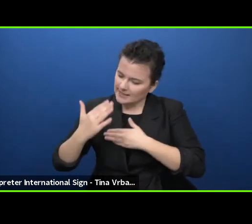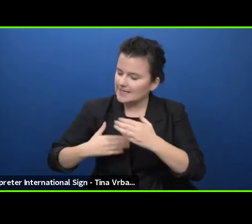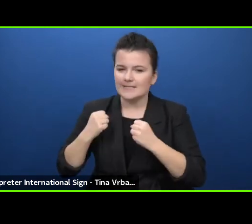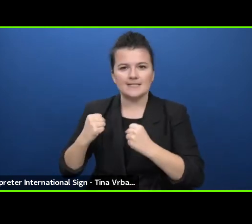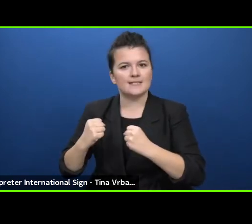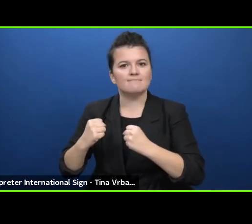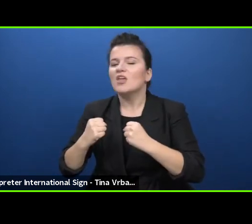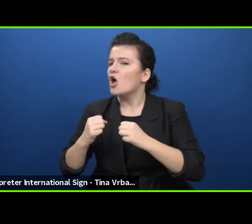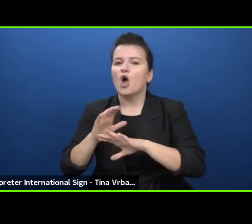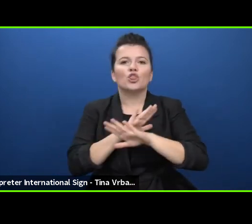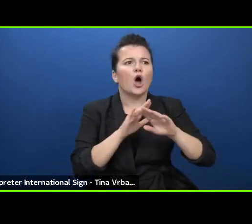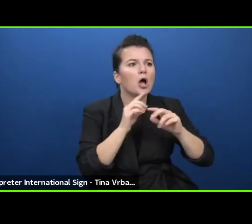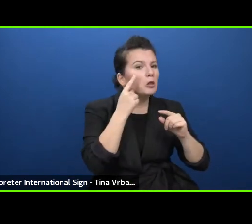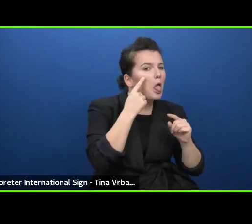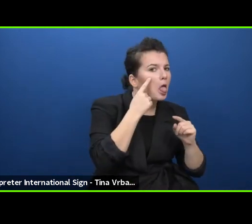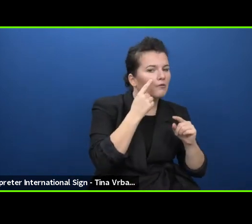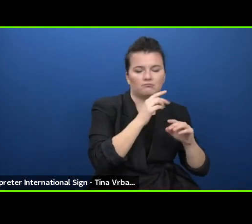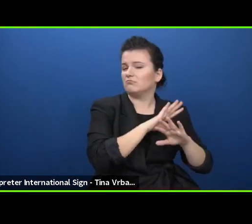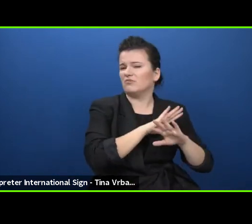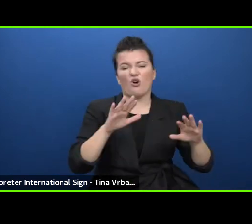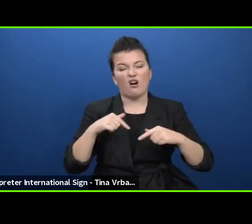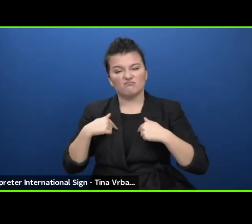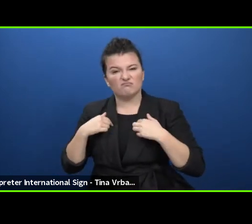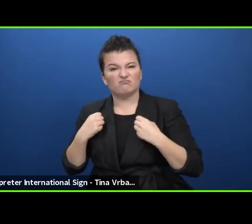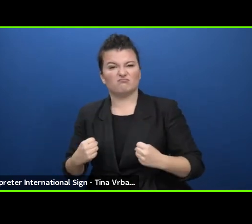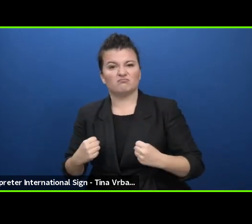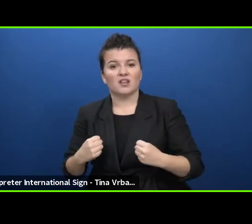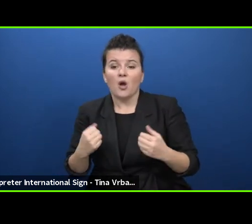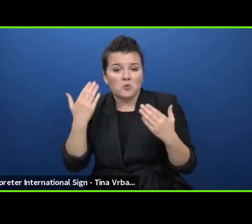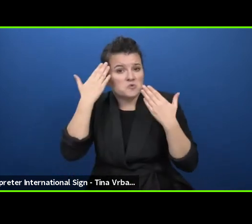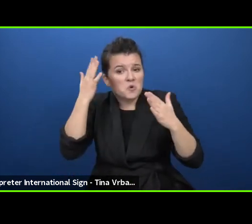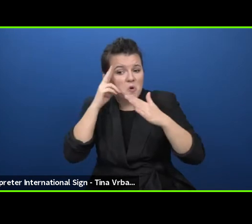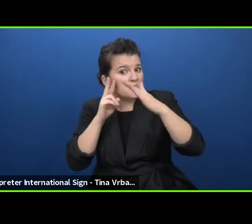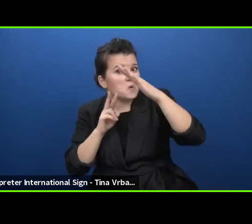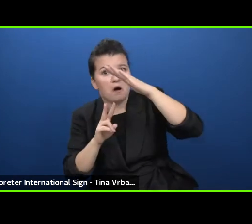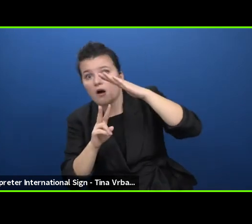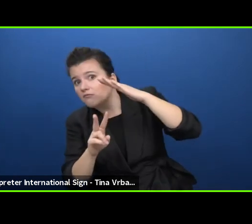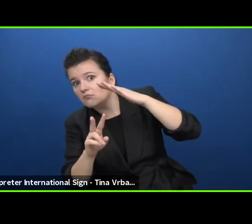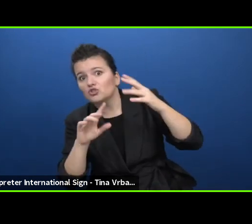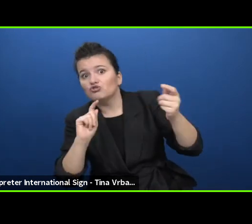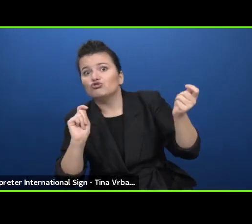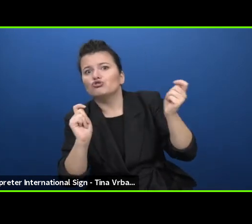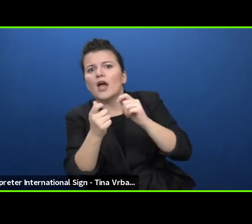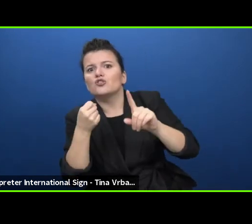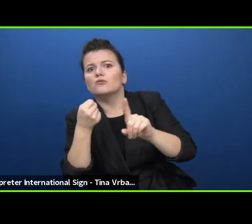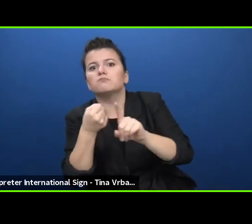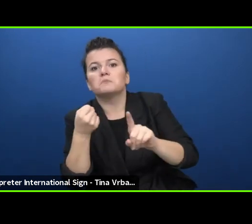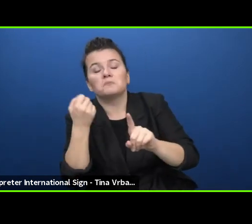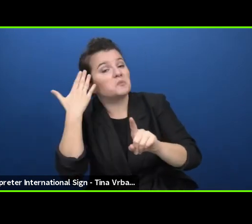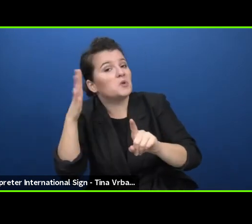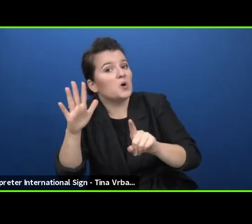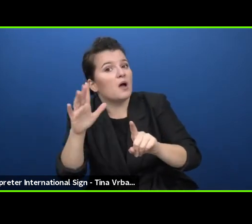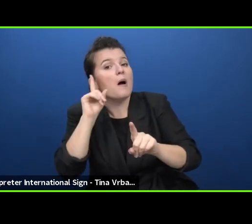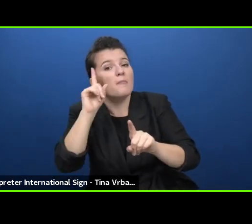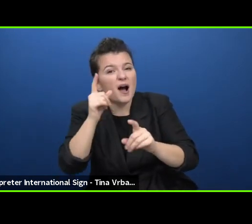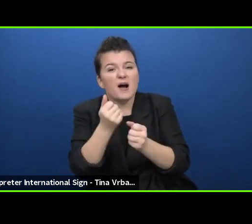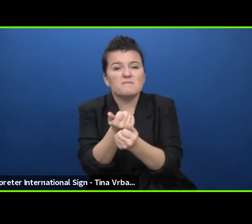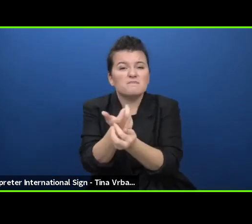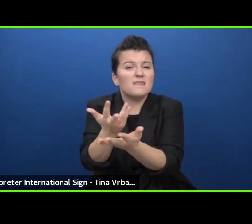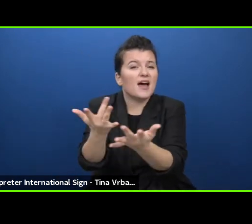no one knows exactly how the change will work. Because there are many right